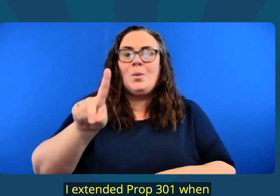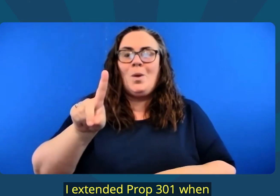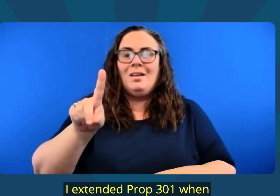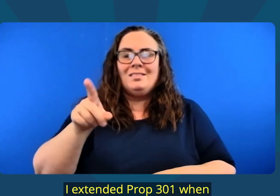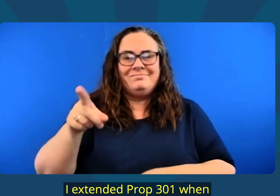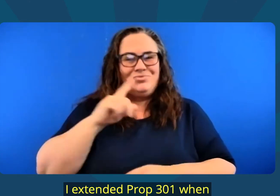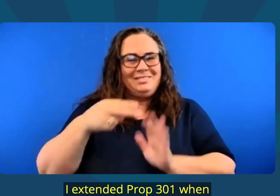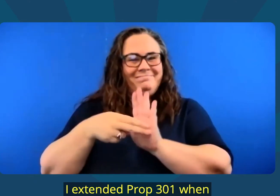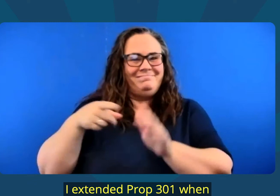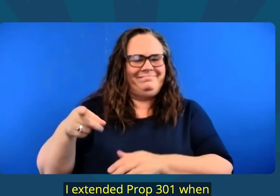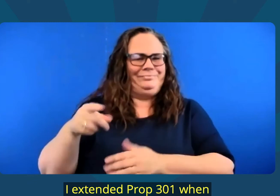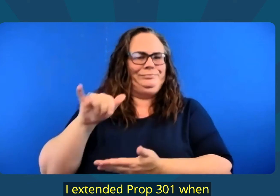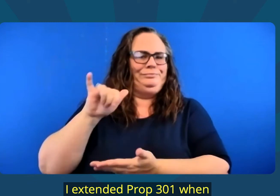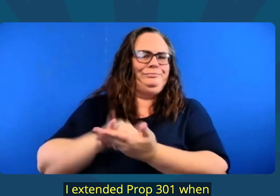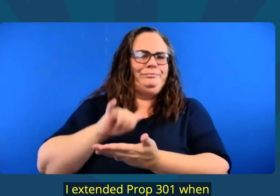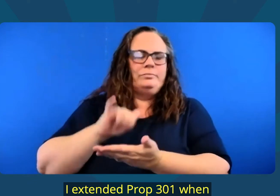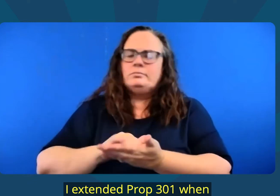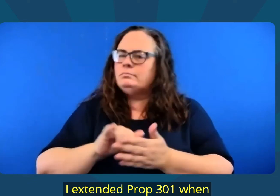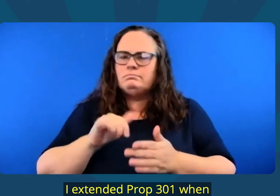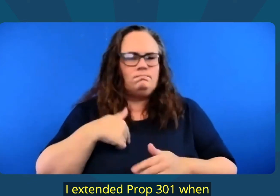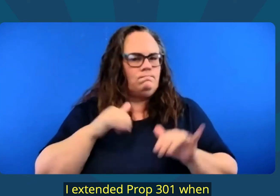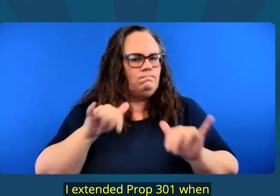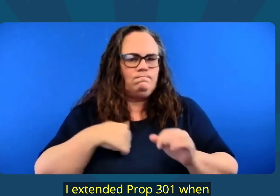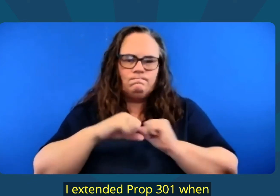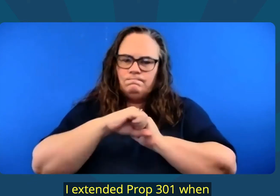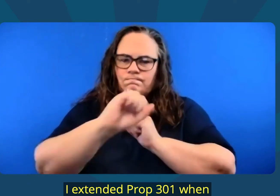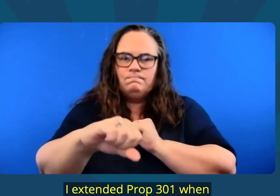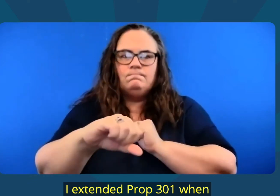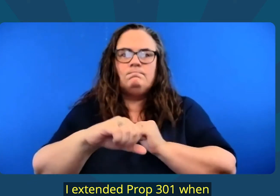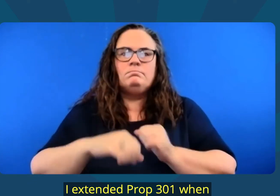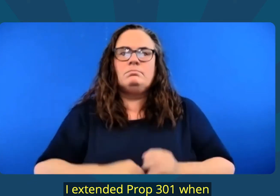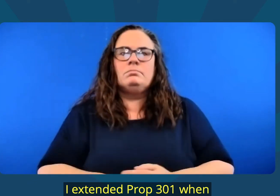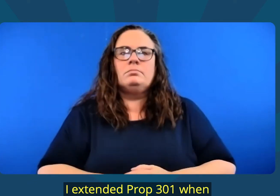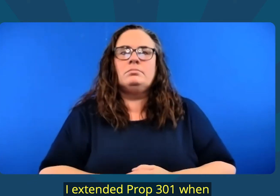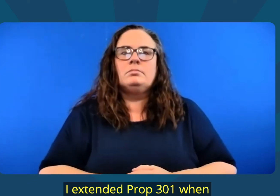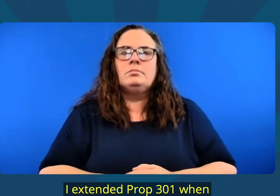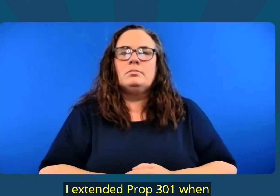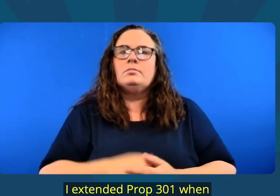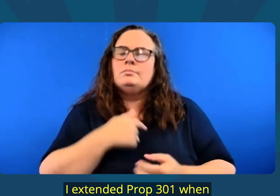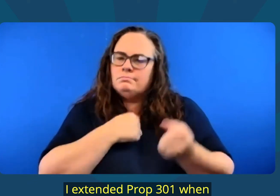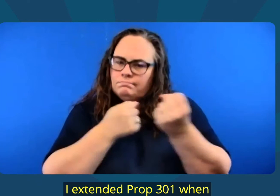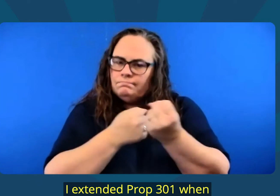I extended Prop 301 when it was branded impossible.